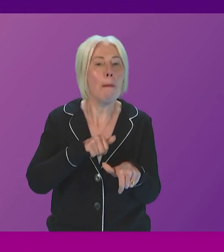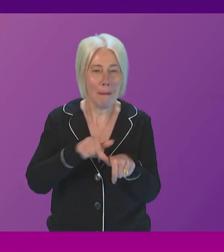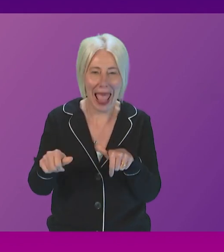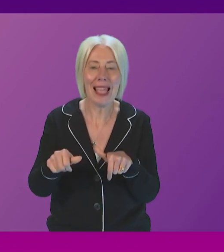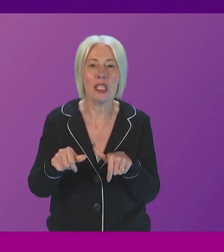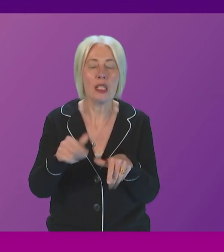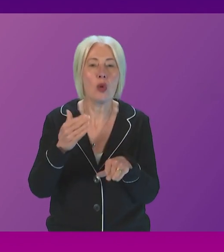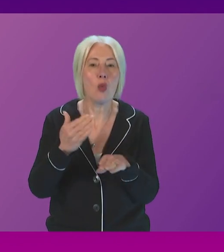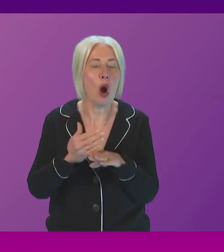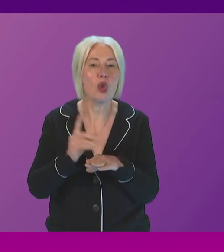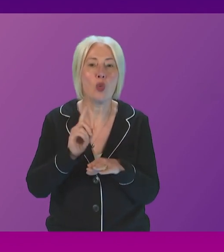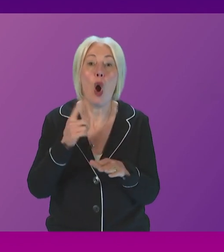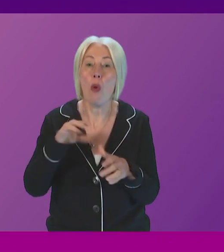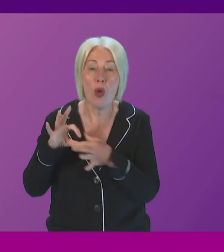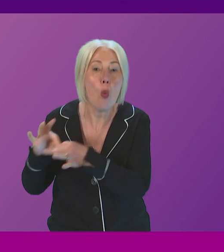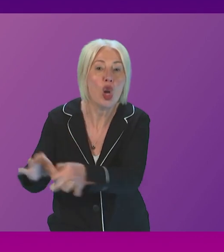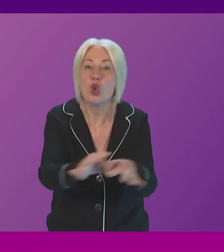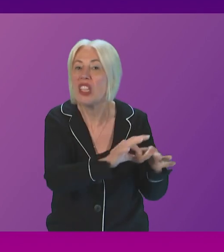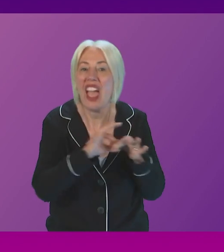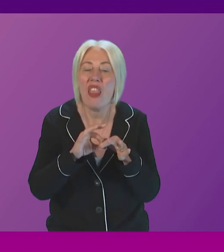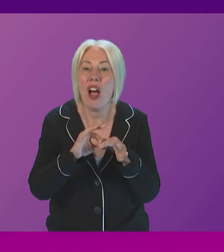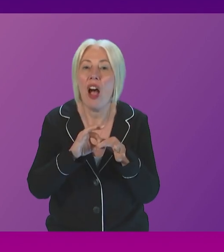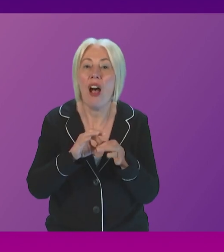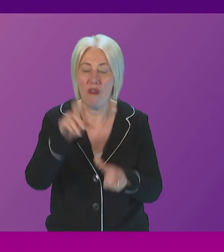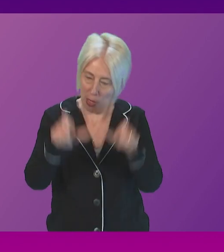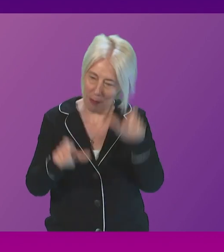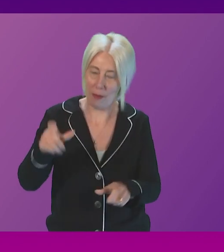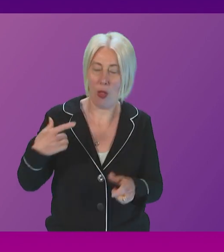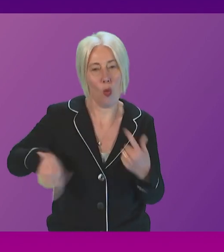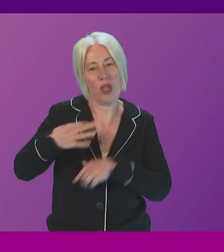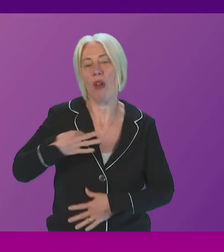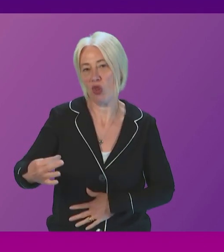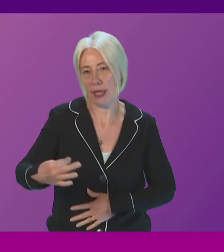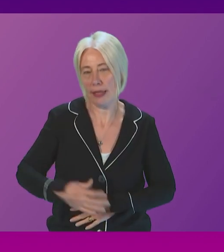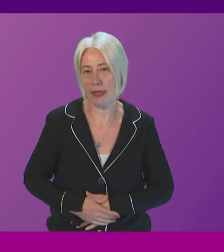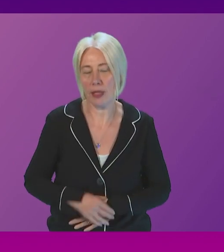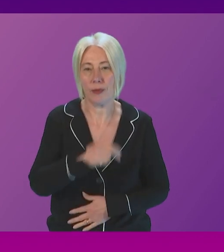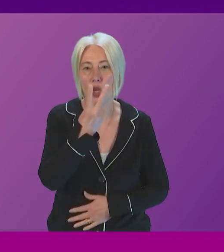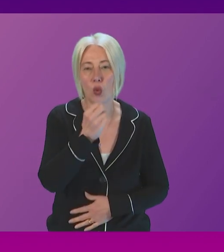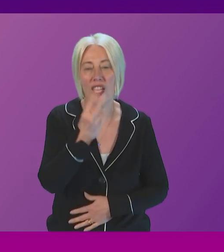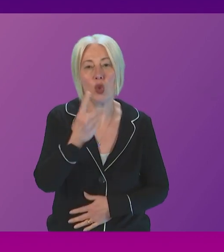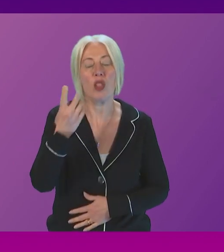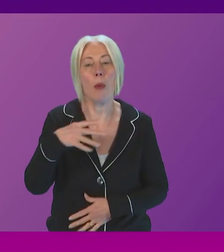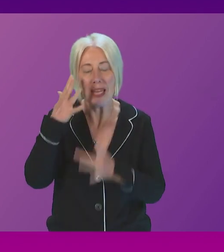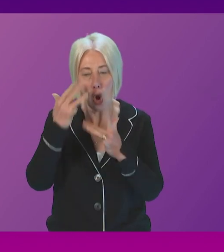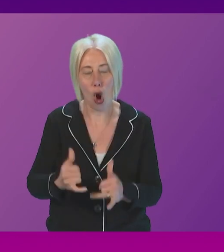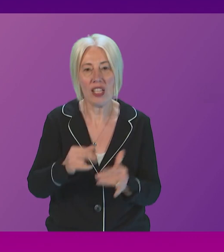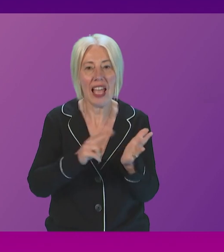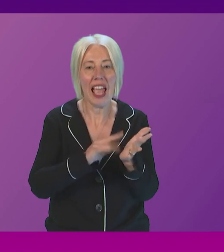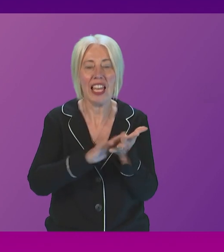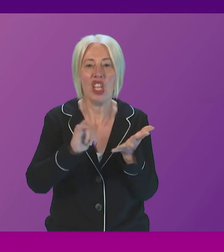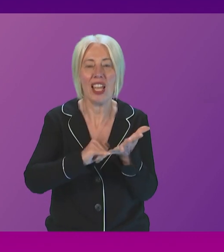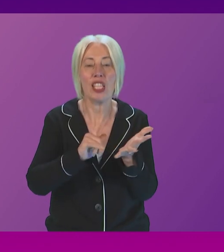we represent work together for the sake of our constituents. In 2021, an audit of NHS